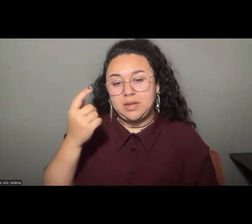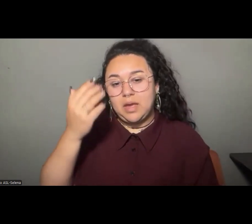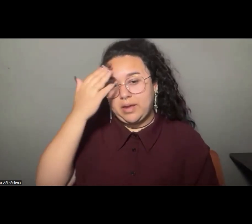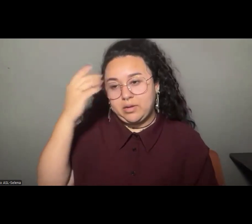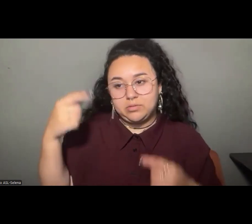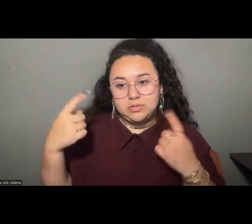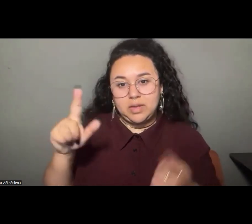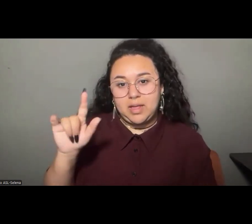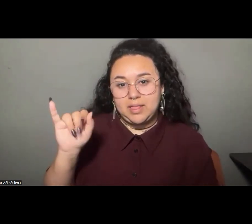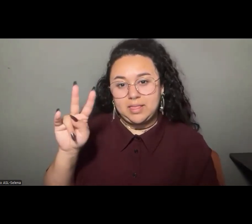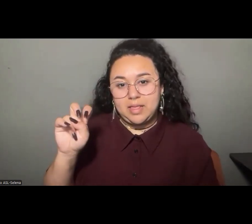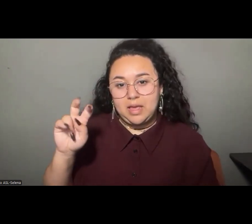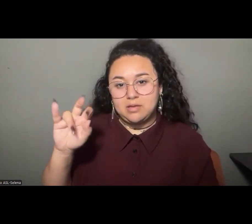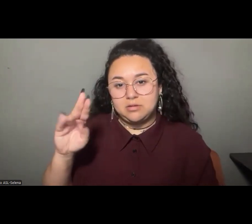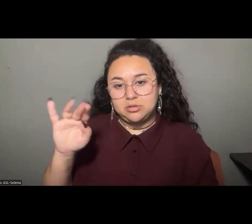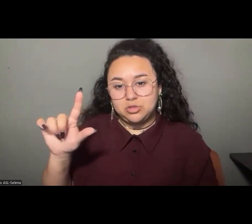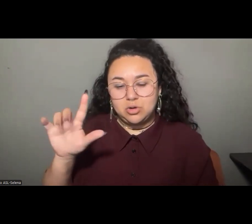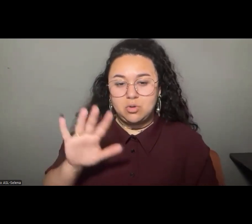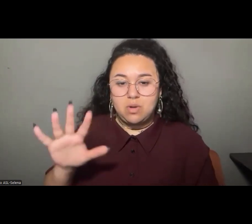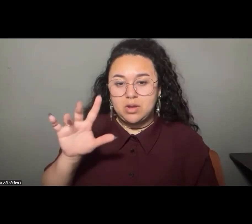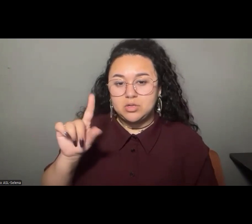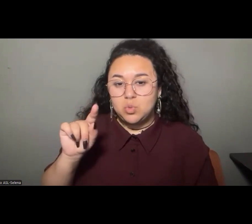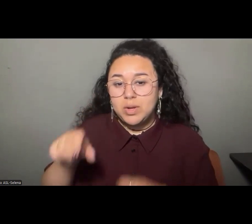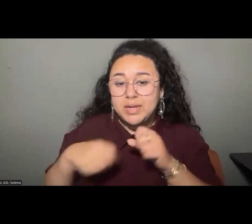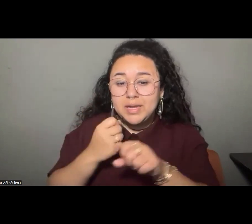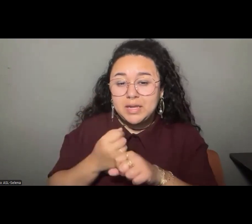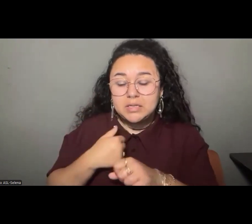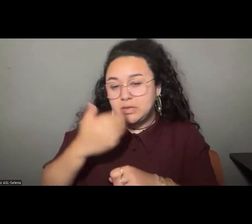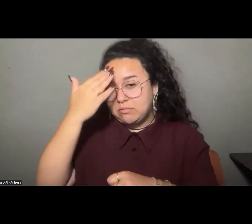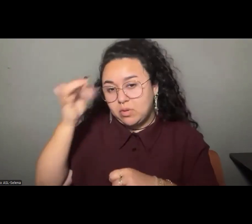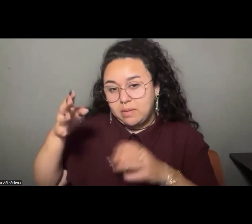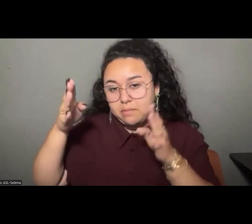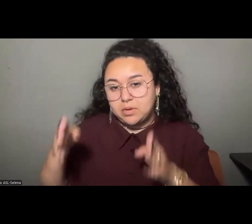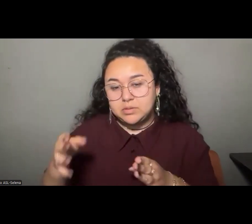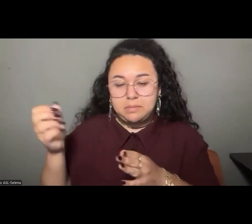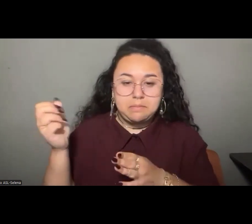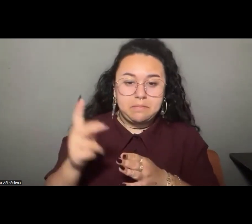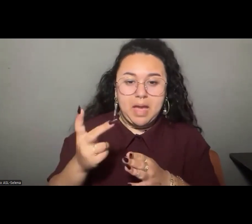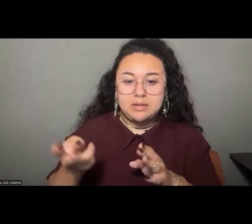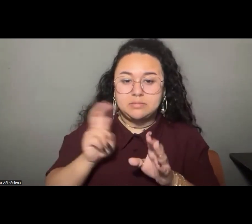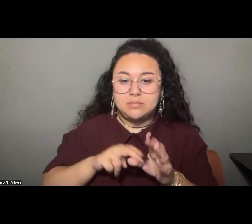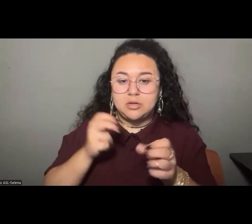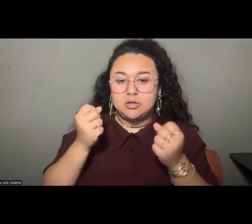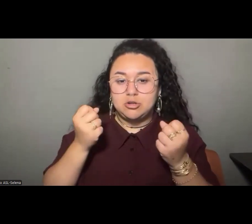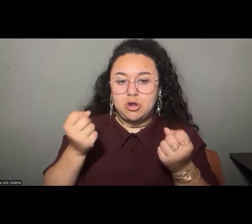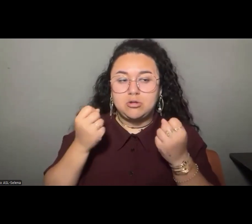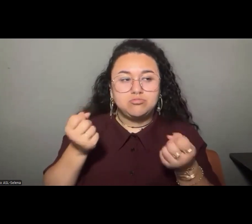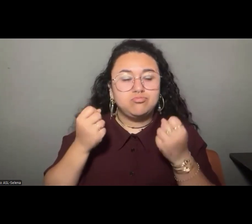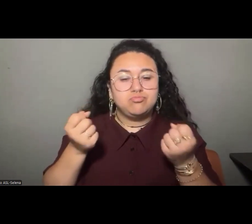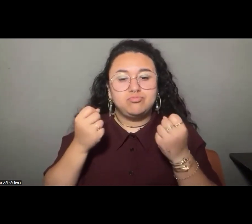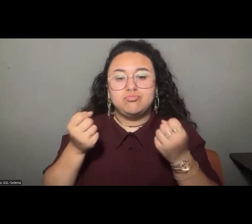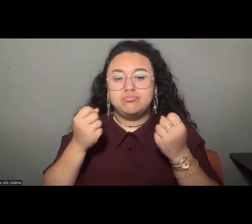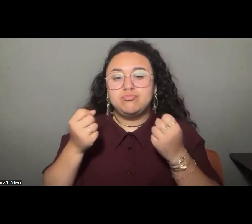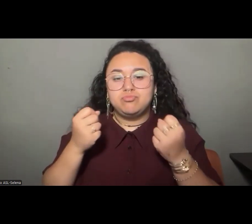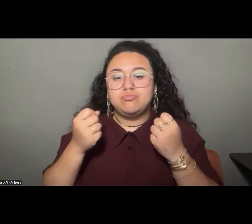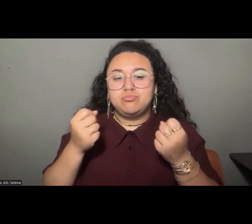like for almost 20 years at that point. And get back in the car, I keep driving, and then I'm just like, I get to